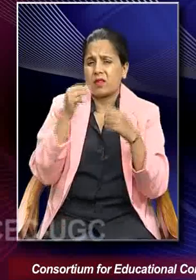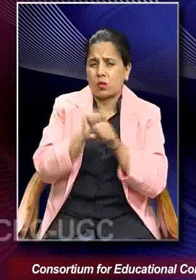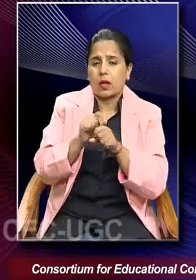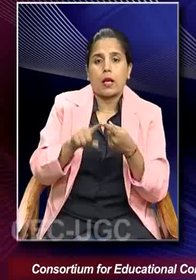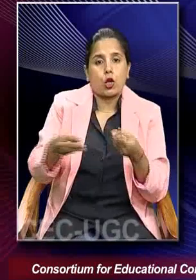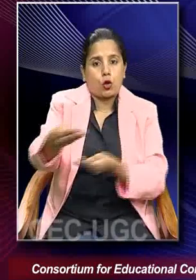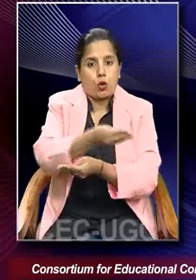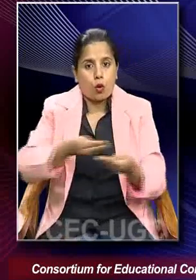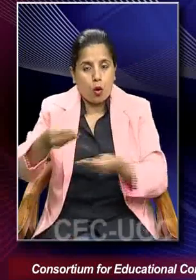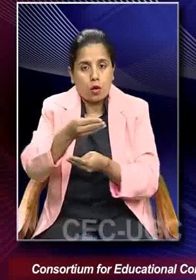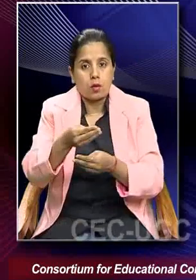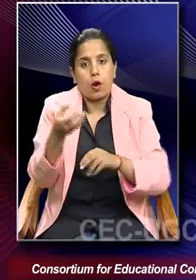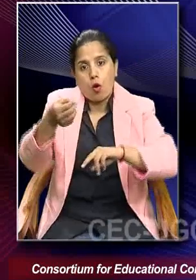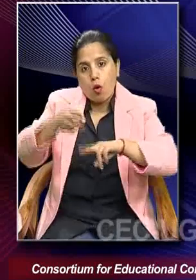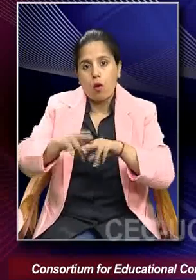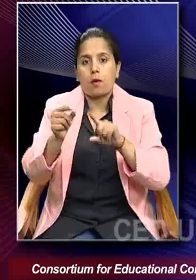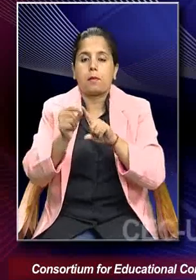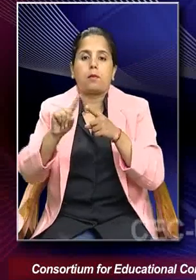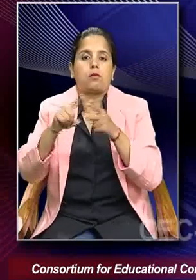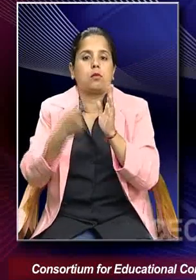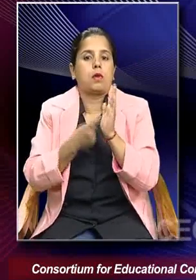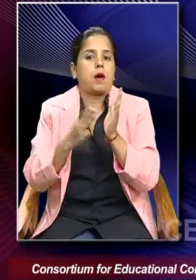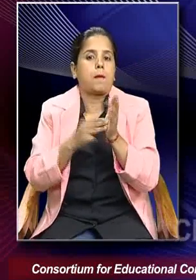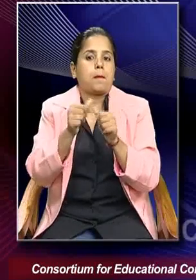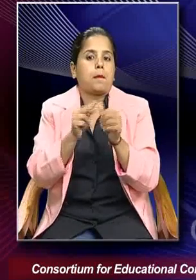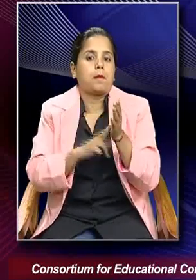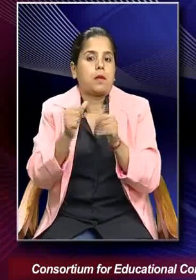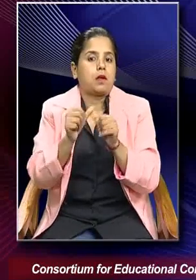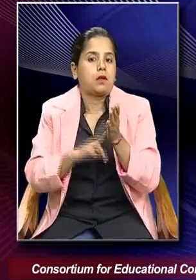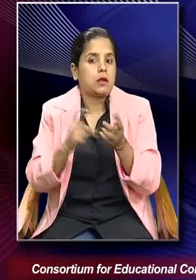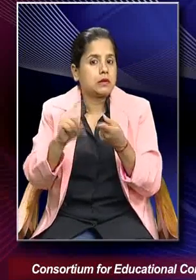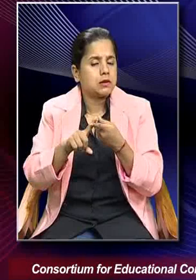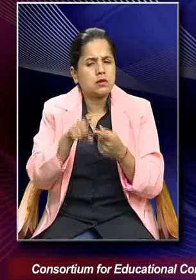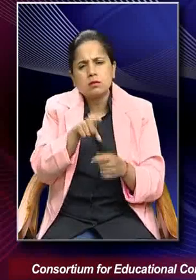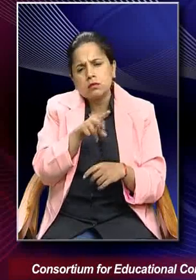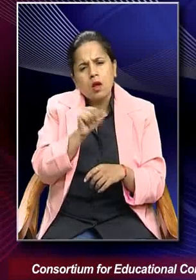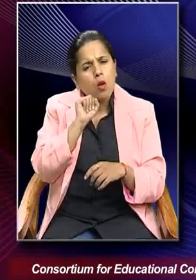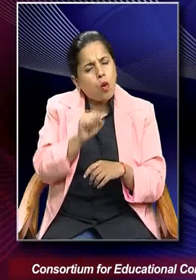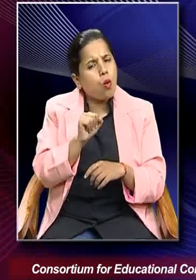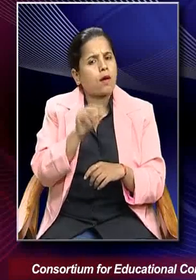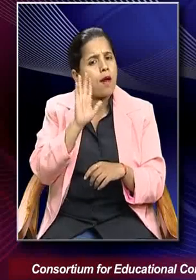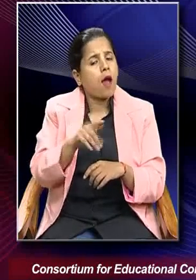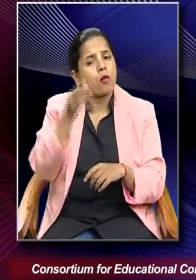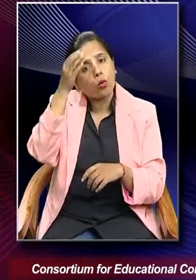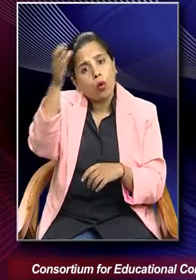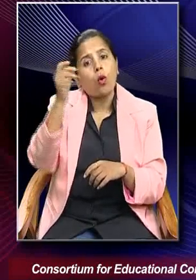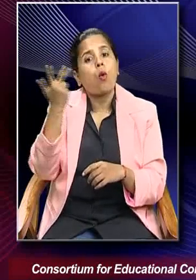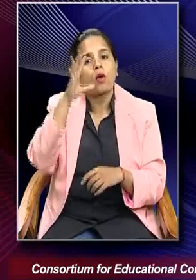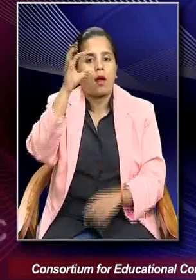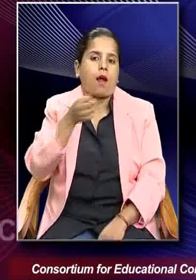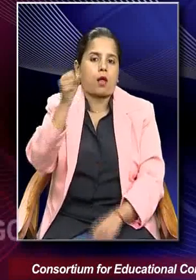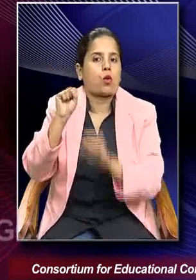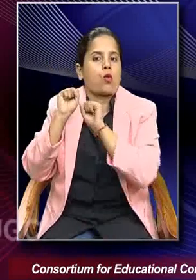of Permanence, was much emphasized on the thoughts of Gandhian. Sustainable economy was put